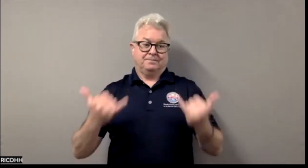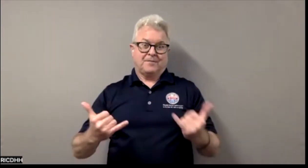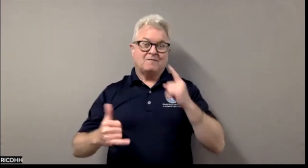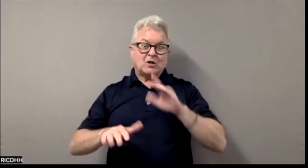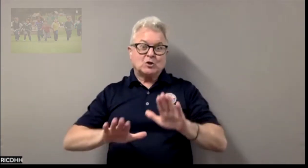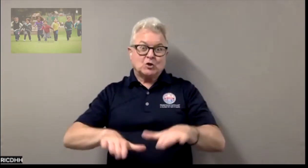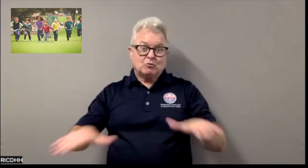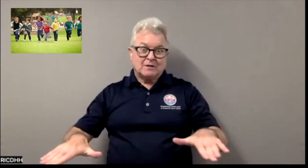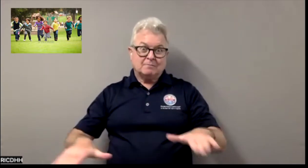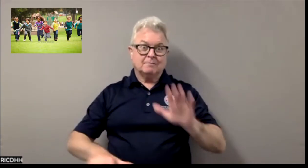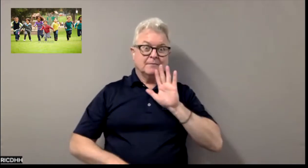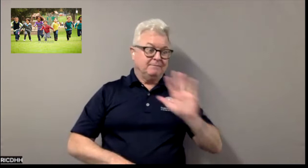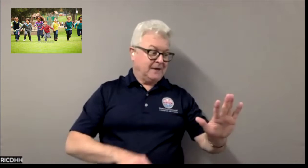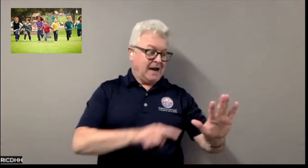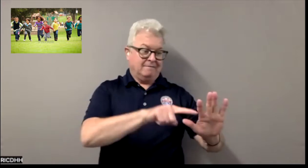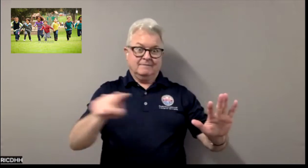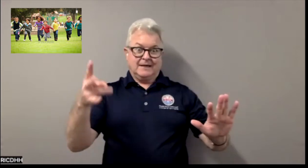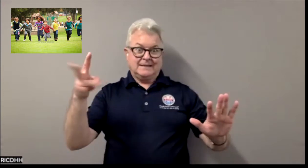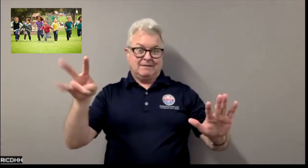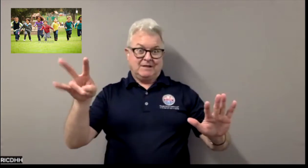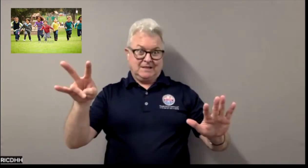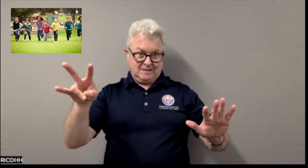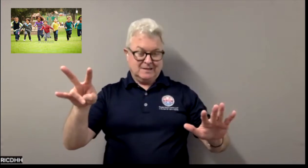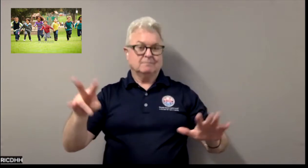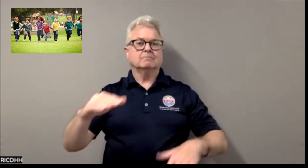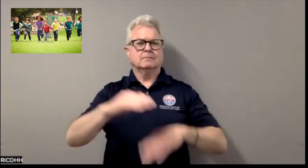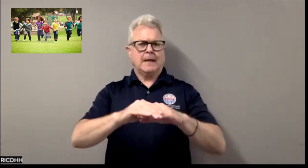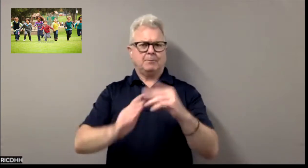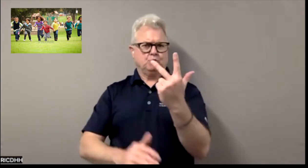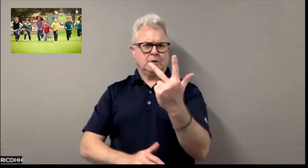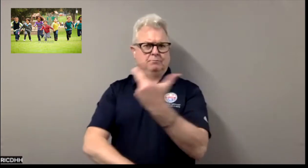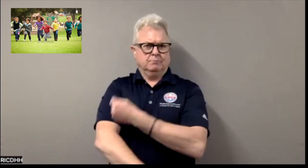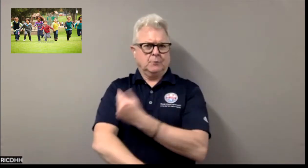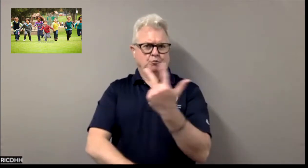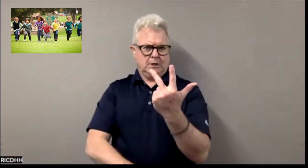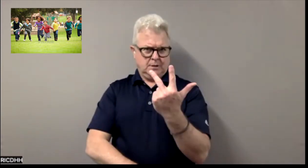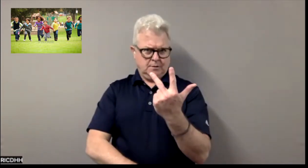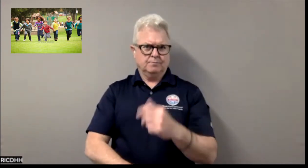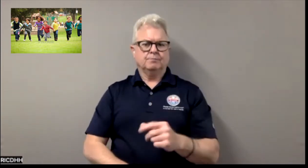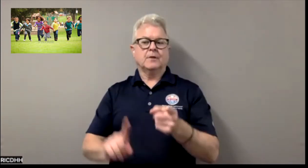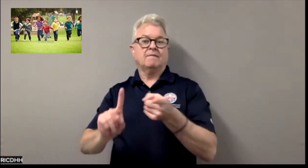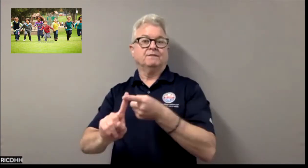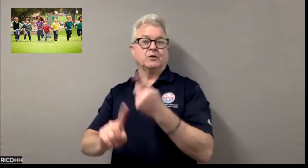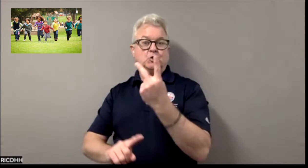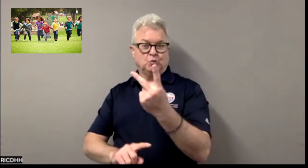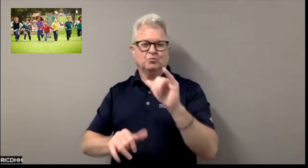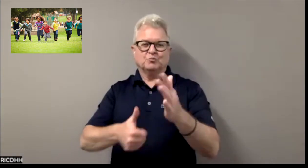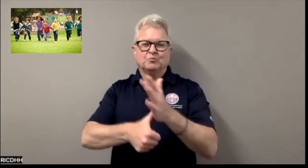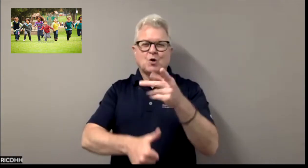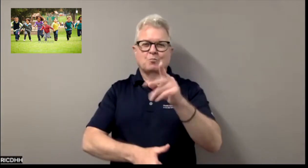shot. Now, for children who are ages 5 to 17, they have 3 vaccines. The first